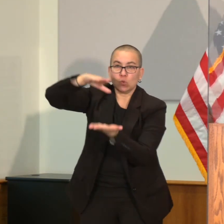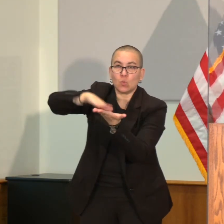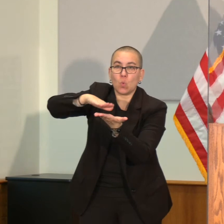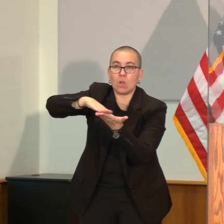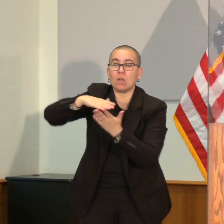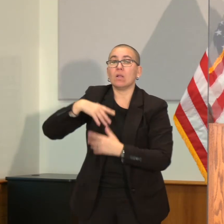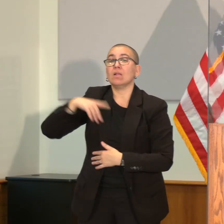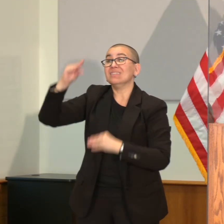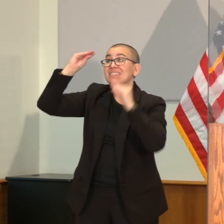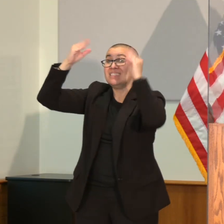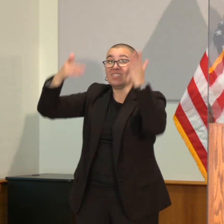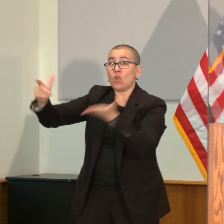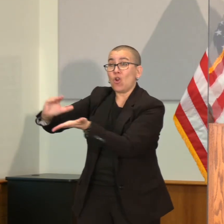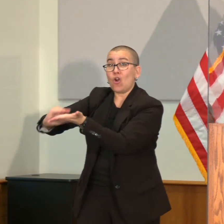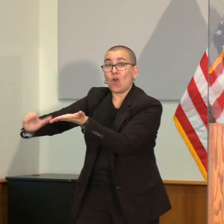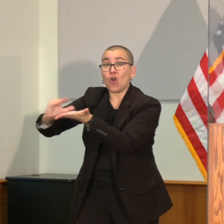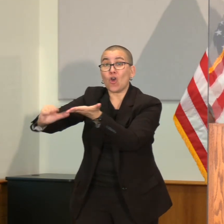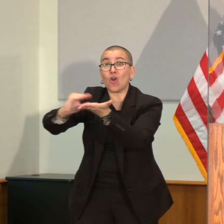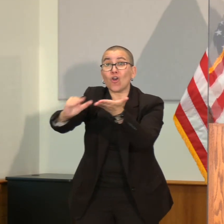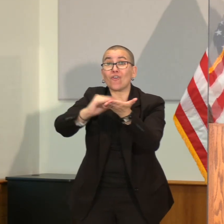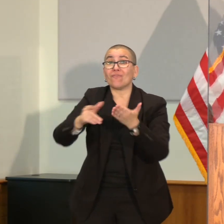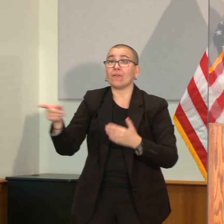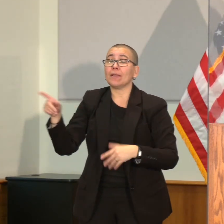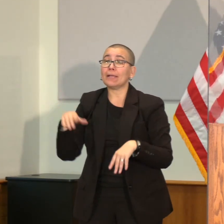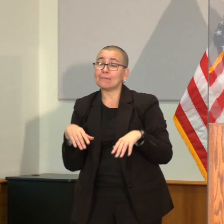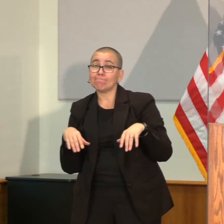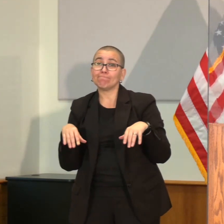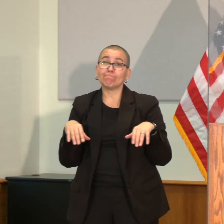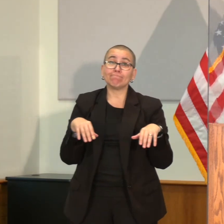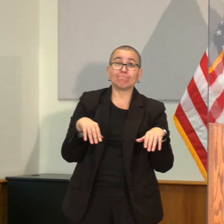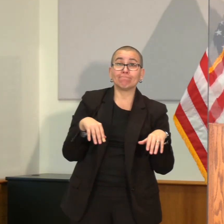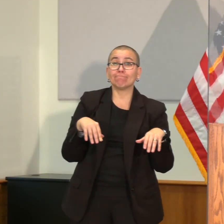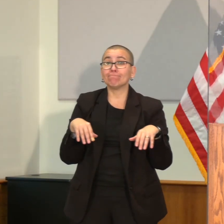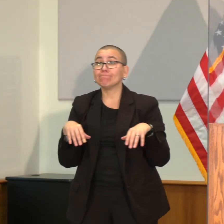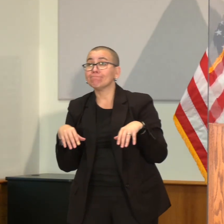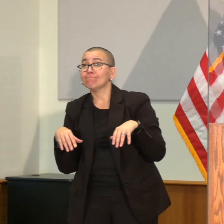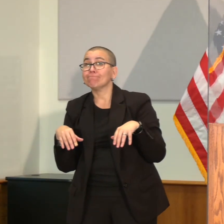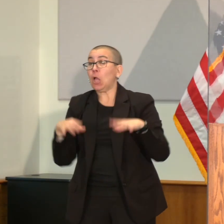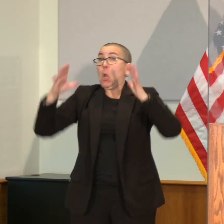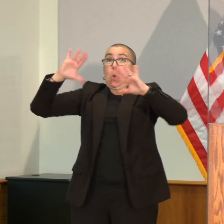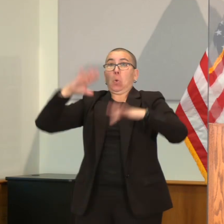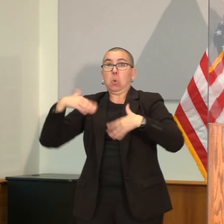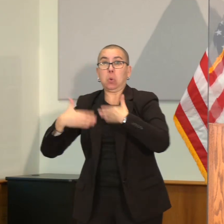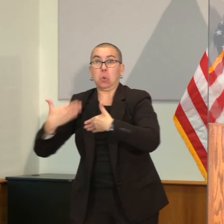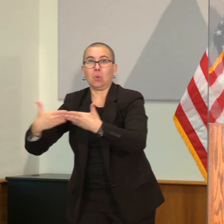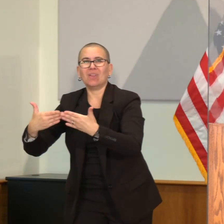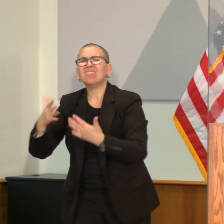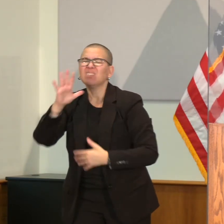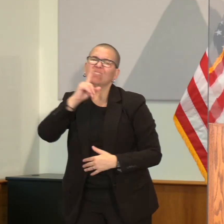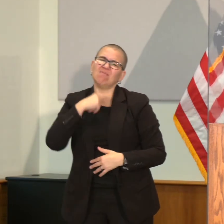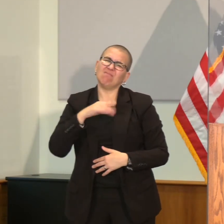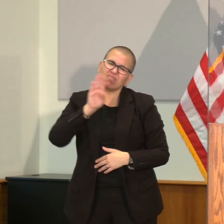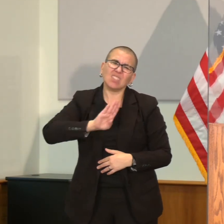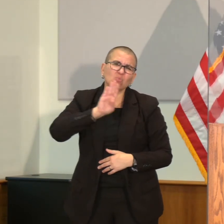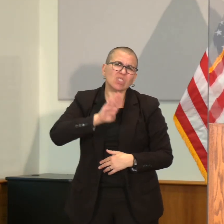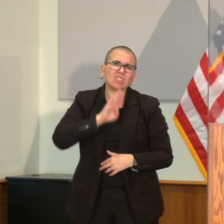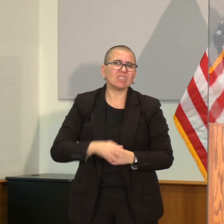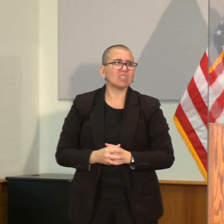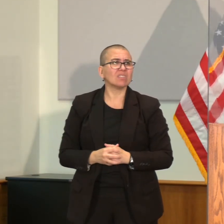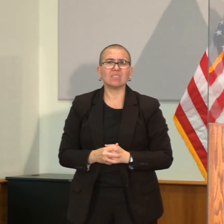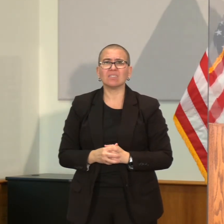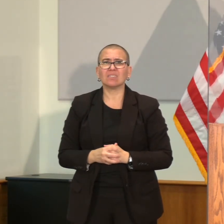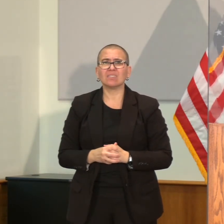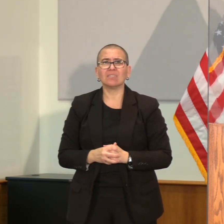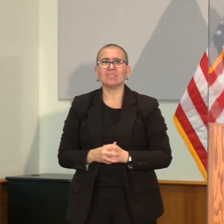there, nothing there. But boy, 15 minutes we moved it on police, and that's, I think, the frustration. So I do think that